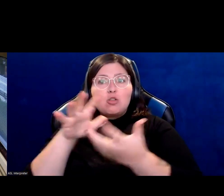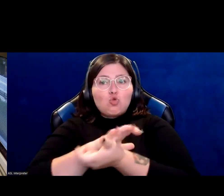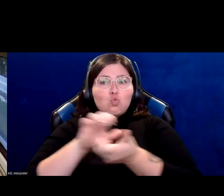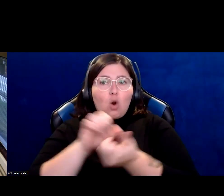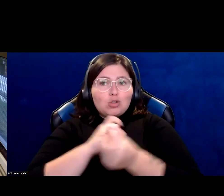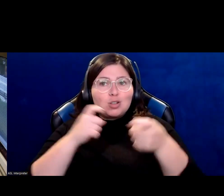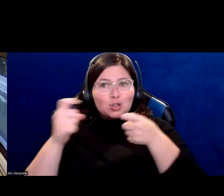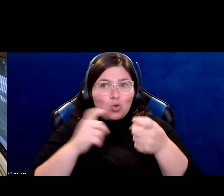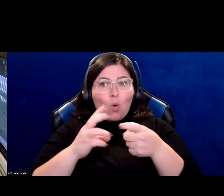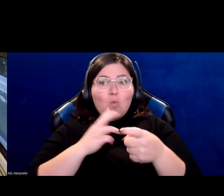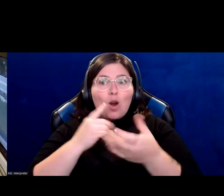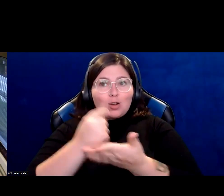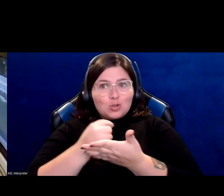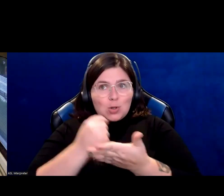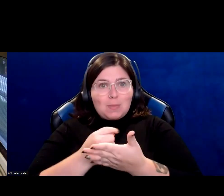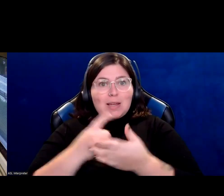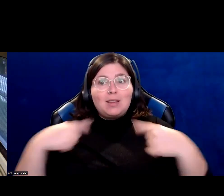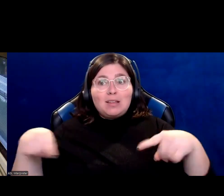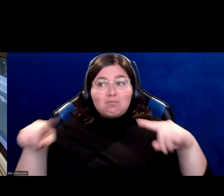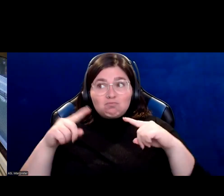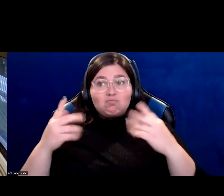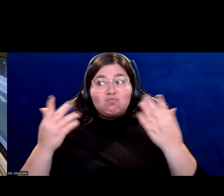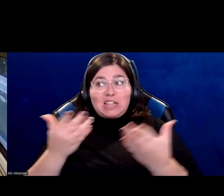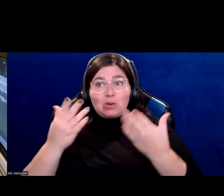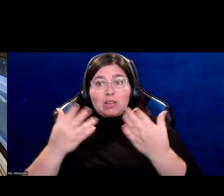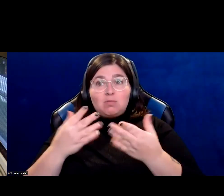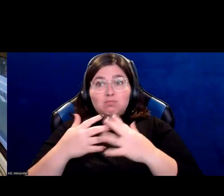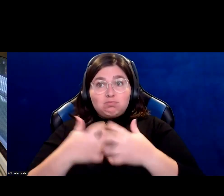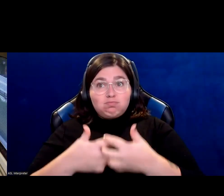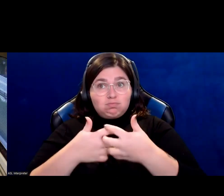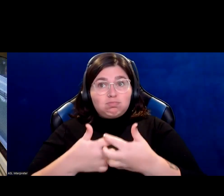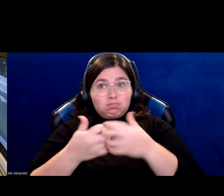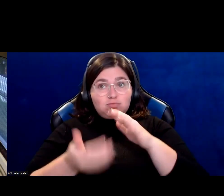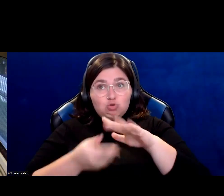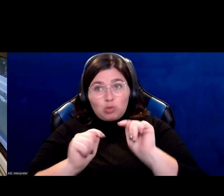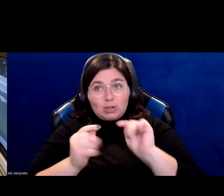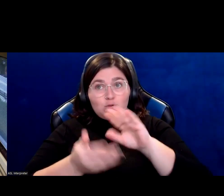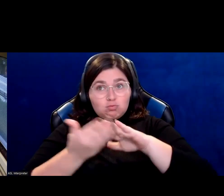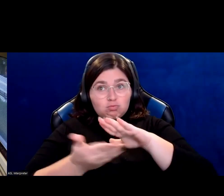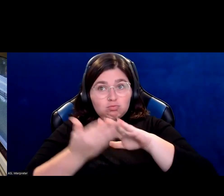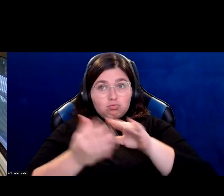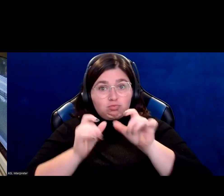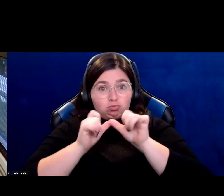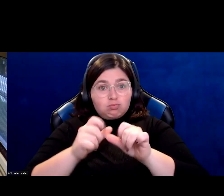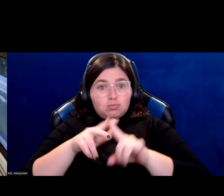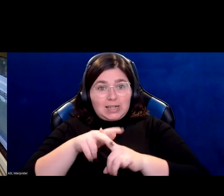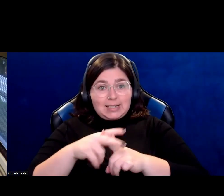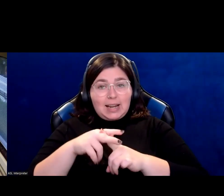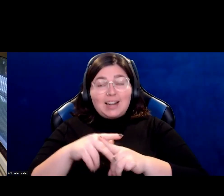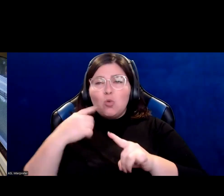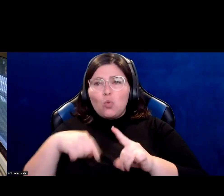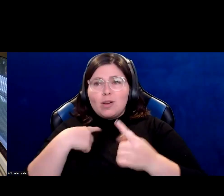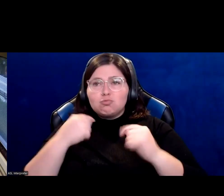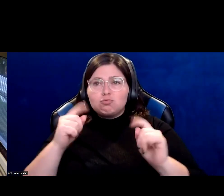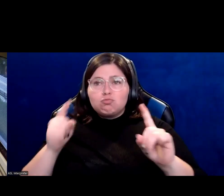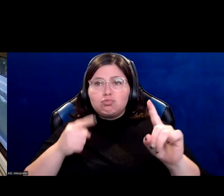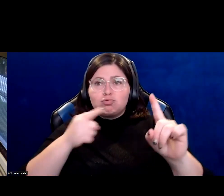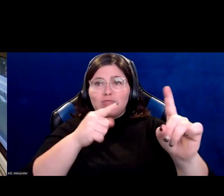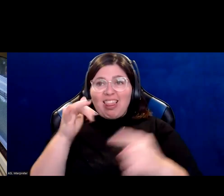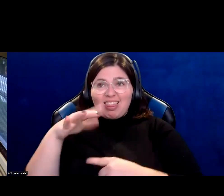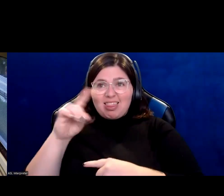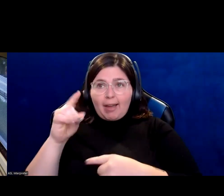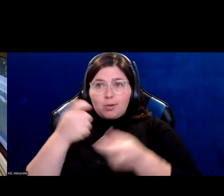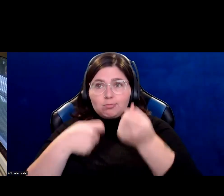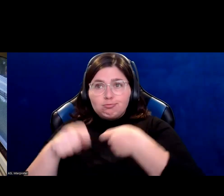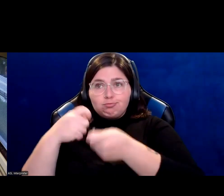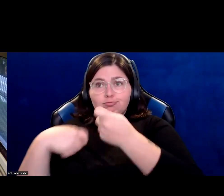treatment that our operators at the plant continue to operate and maintain in the system. All of this is as we continue to strive to get the lead out, to